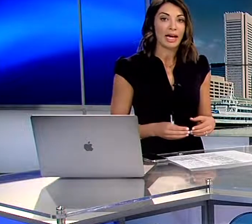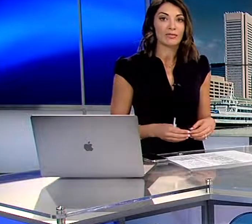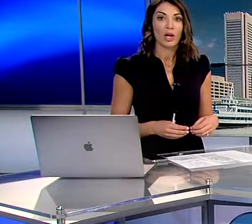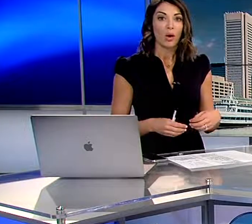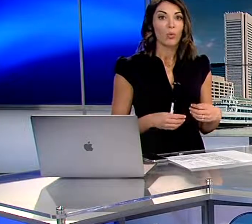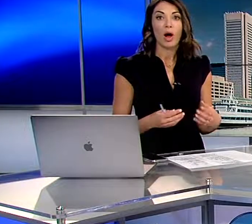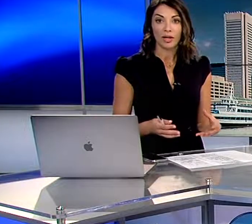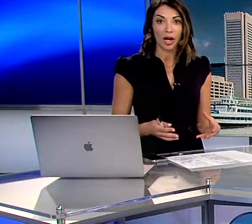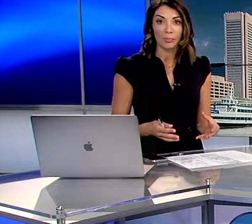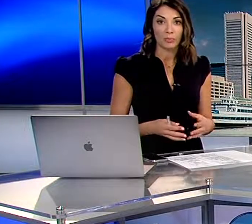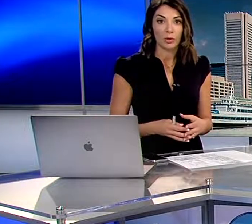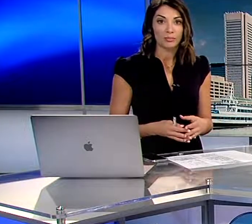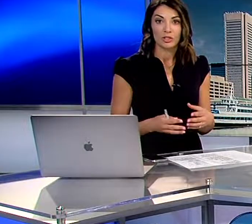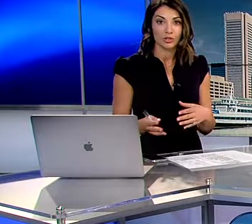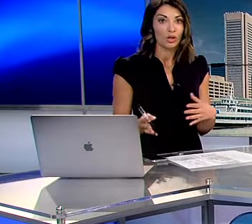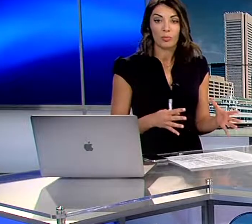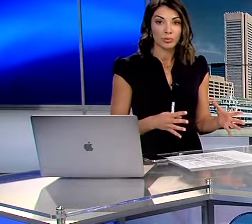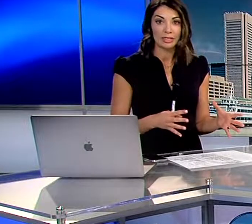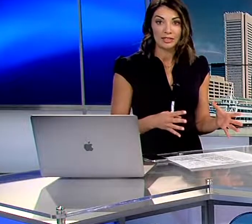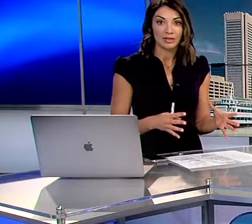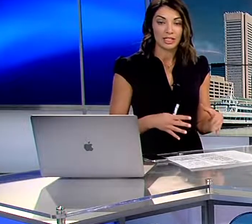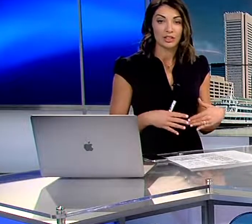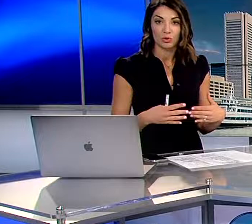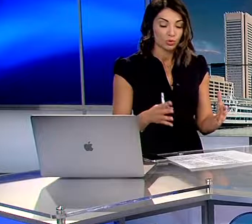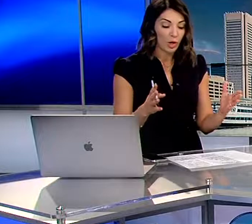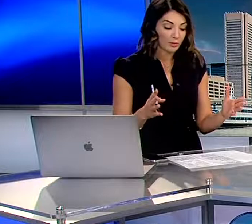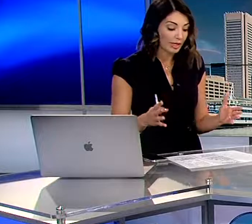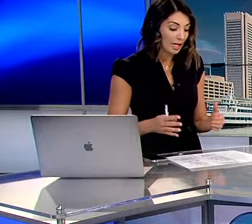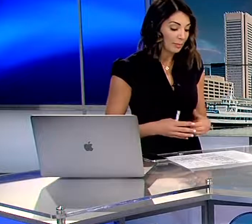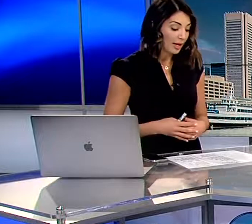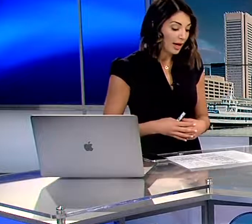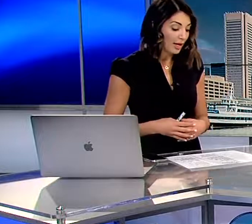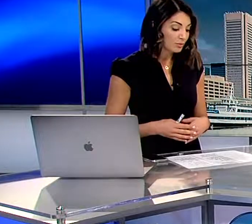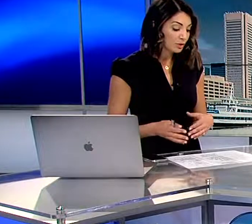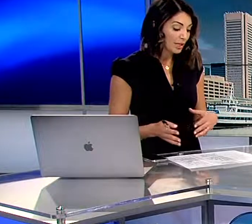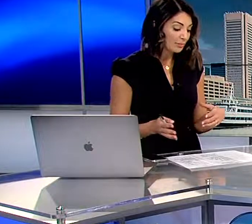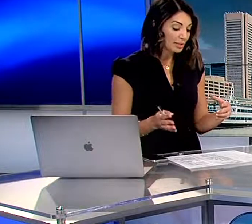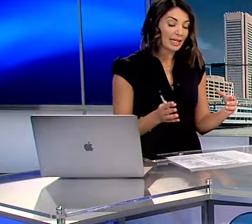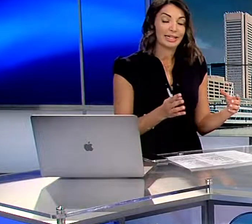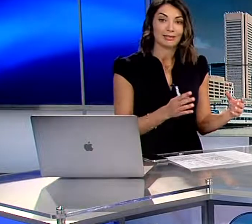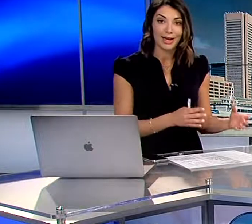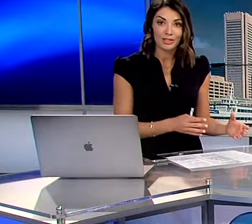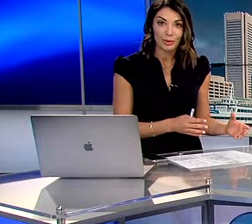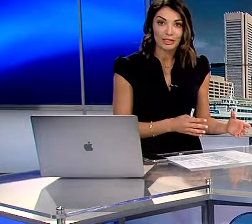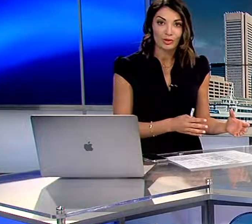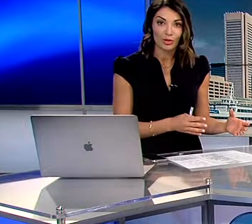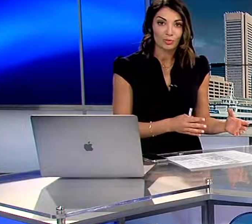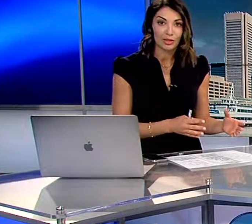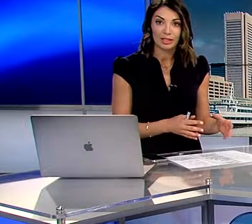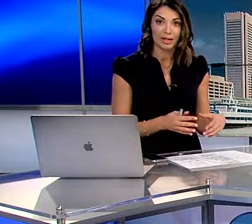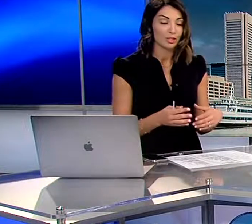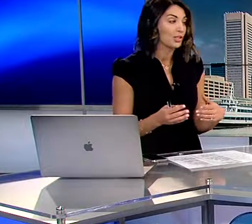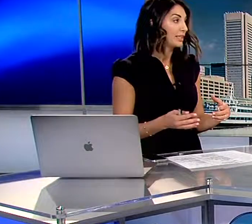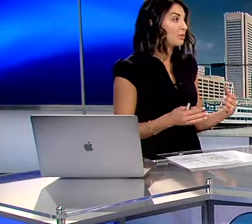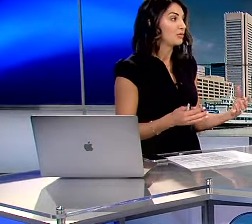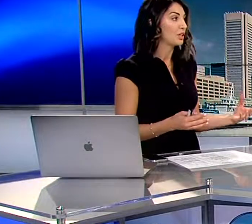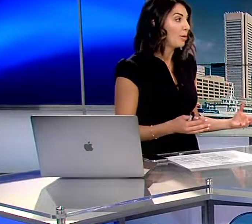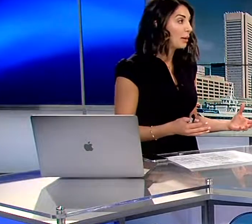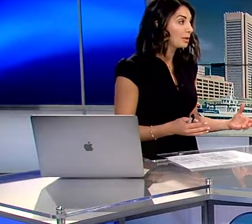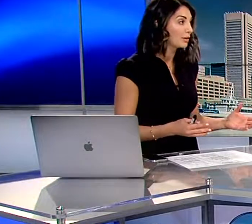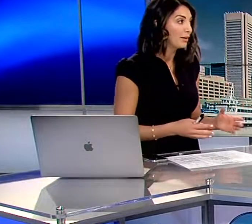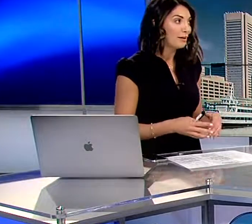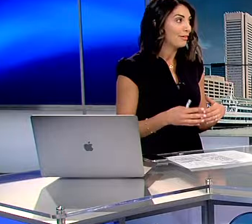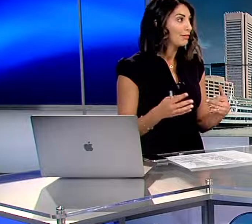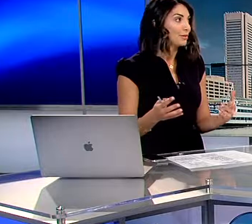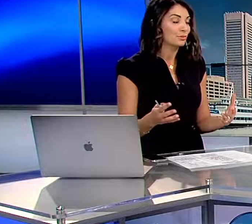sites that will have walk-up appointments, no appointment necessary. You just walk right up. So that began last week in Salisbury. The governor saying that was